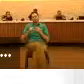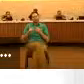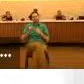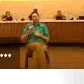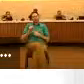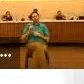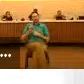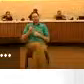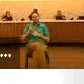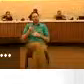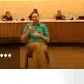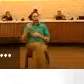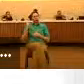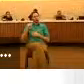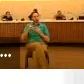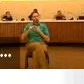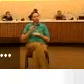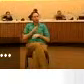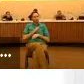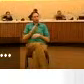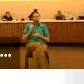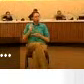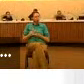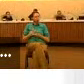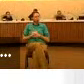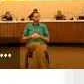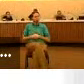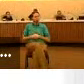is completed by the town board. Okay.